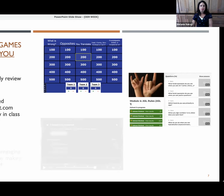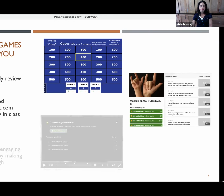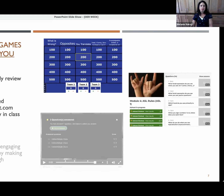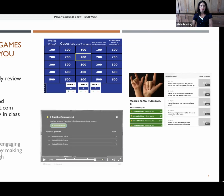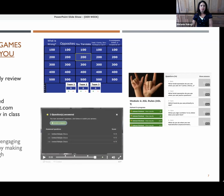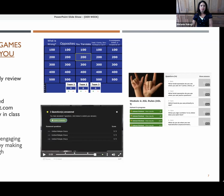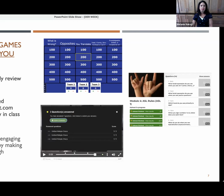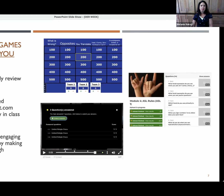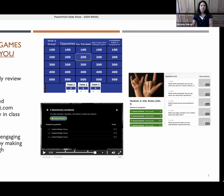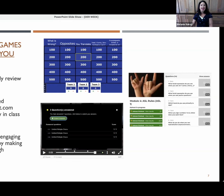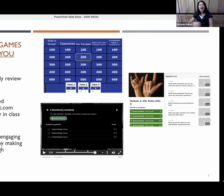end.